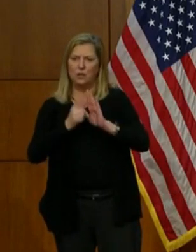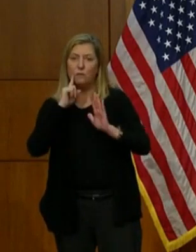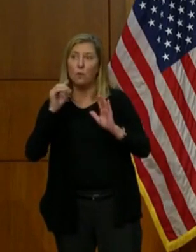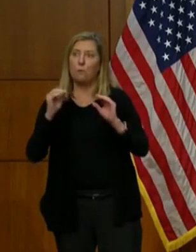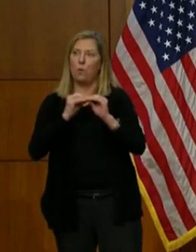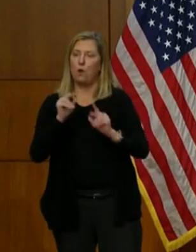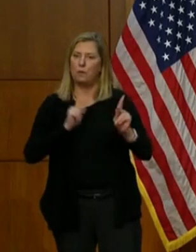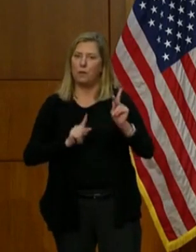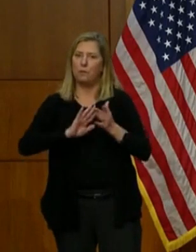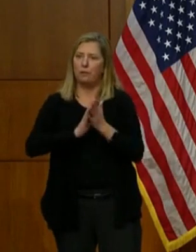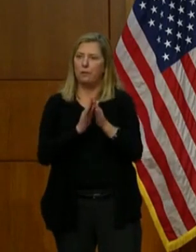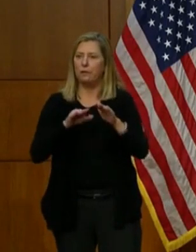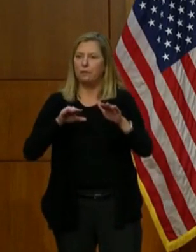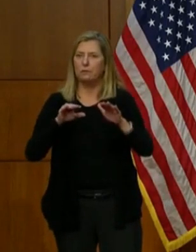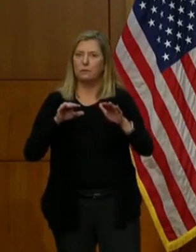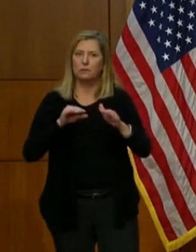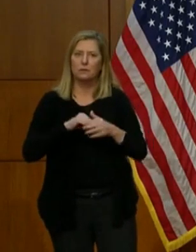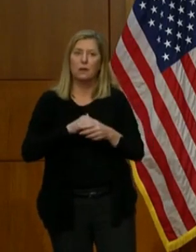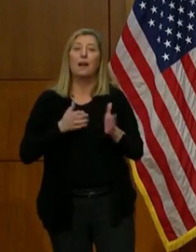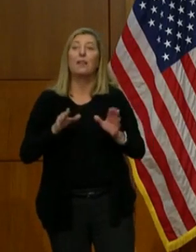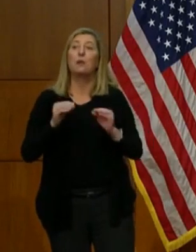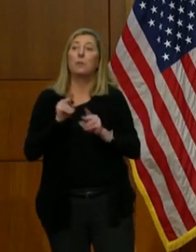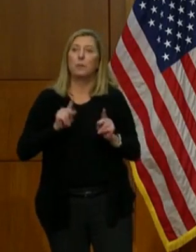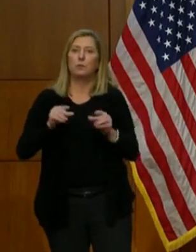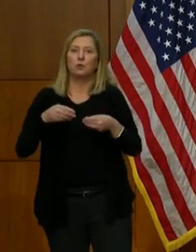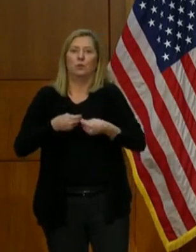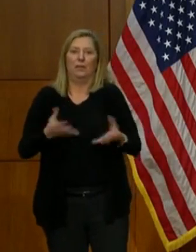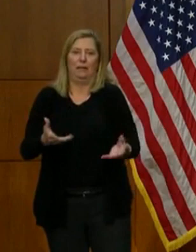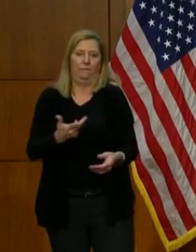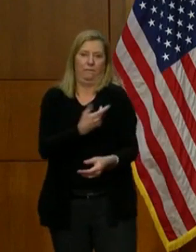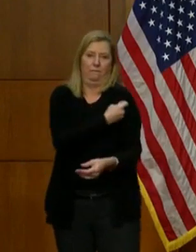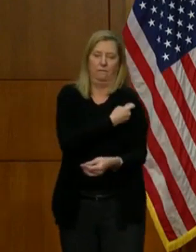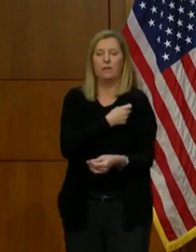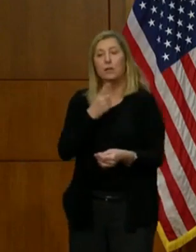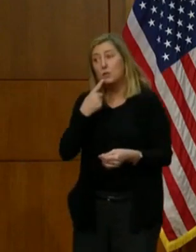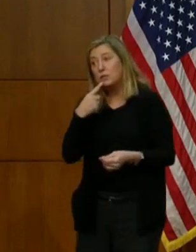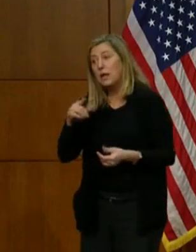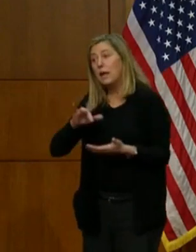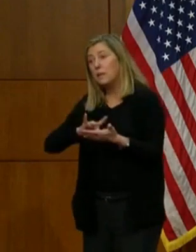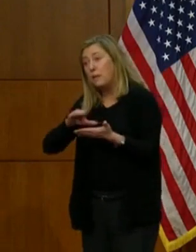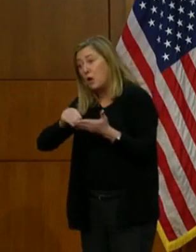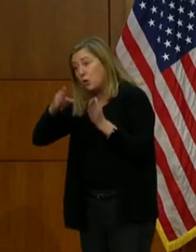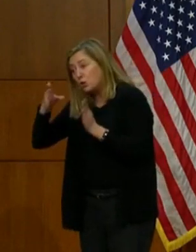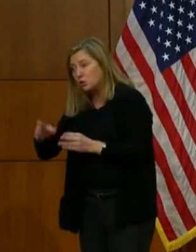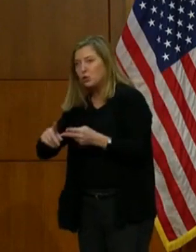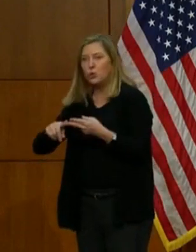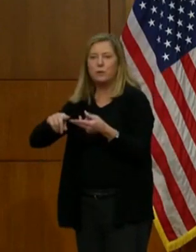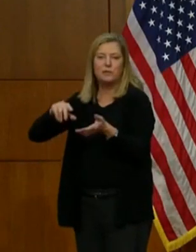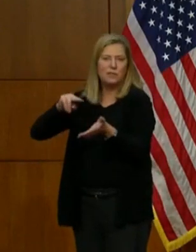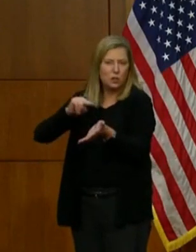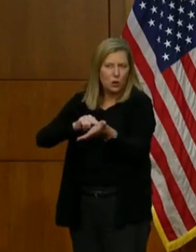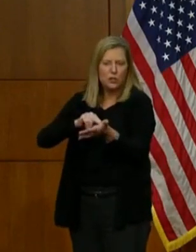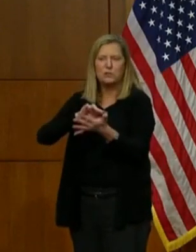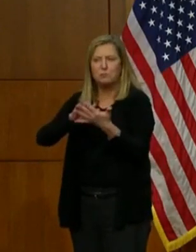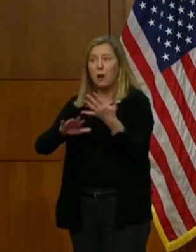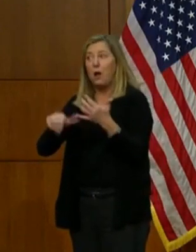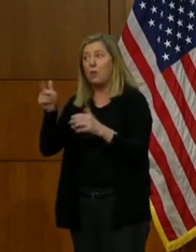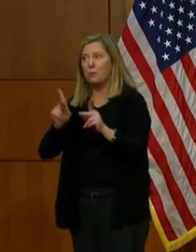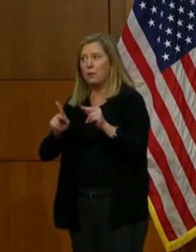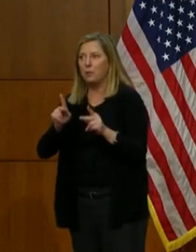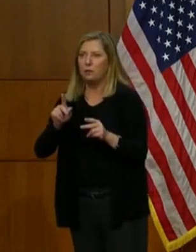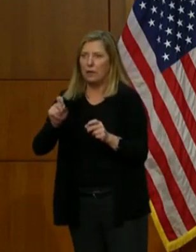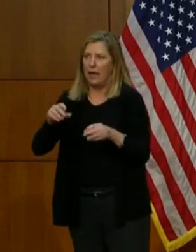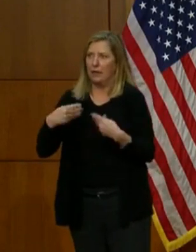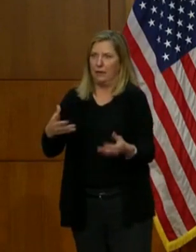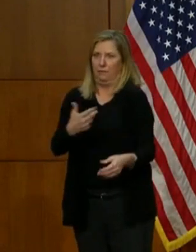the ability to give the vaccination. You mentioned medical students as well as dentists and some others. Can you talk about what that